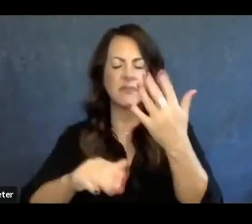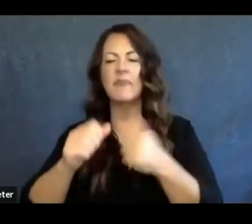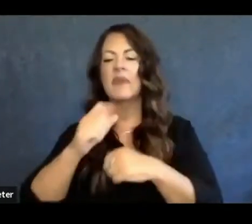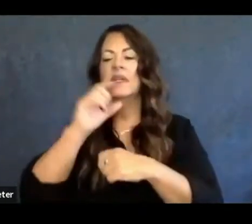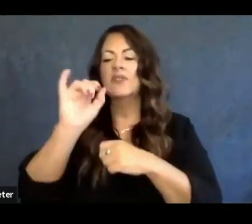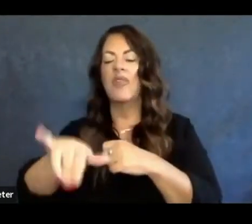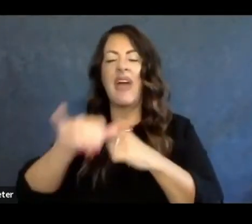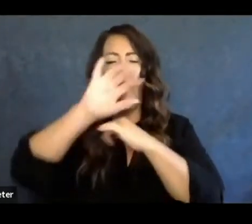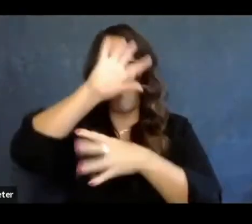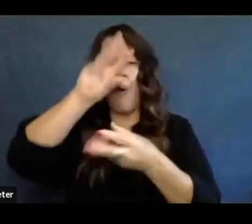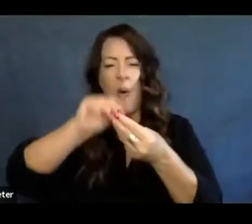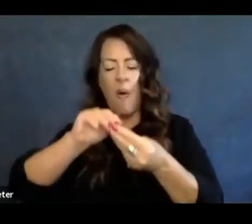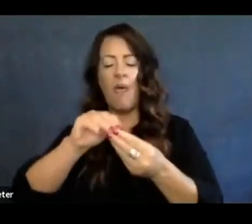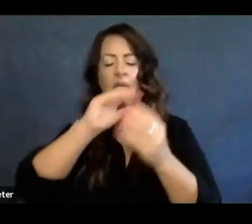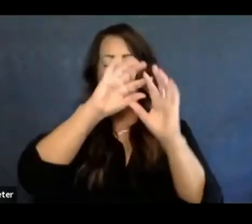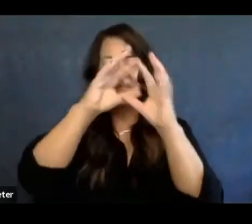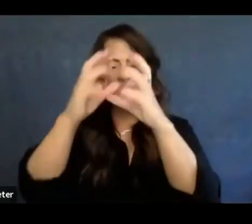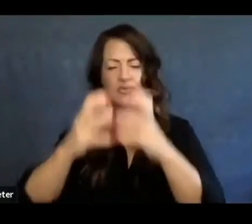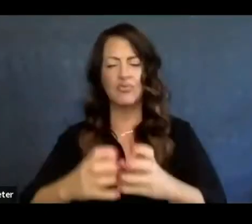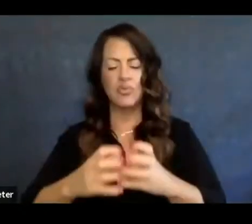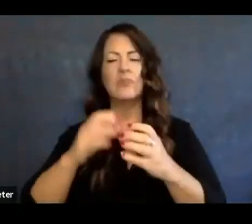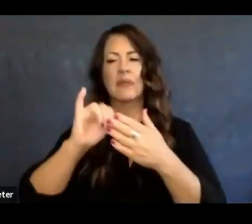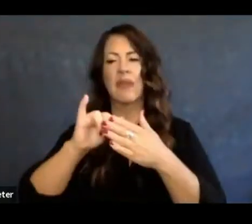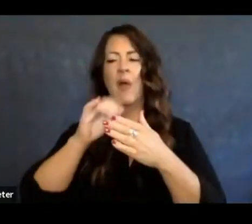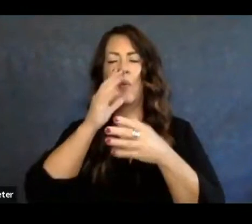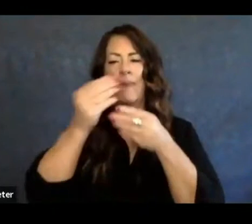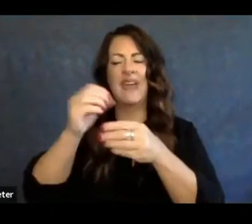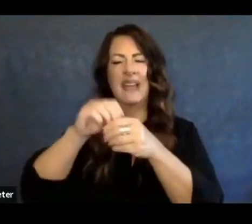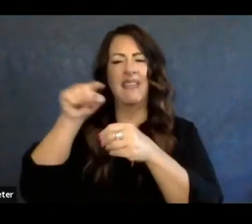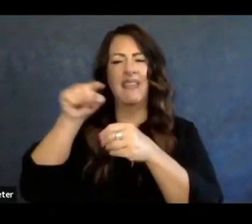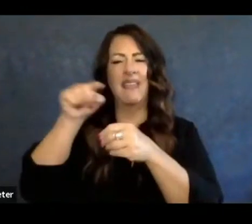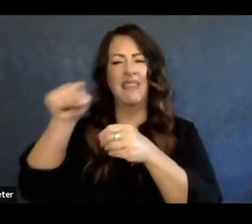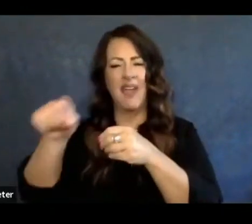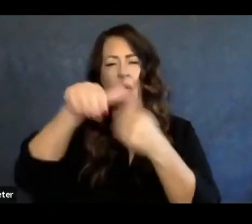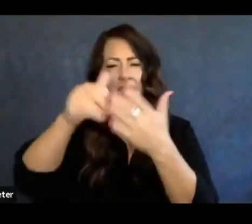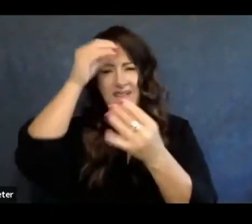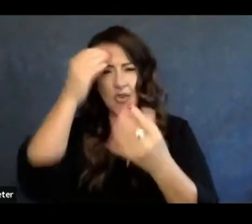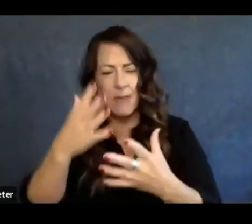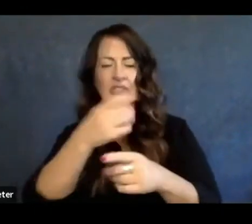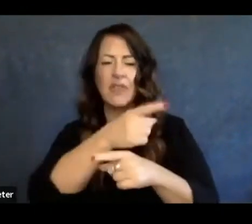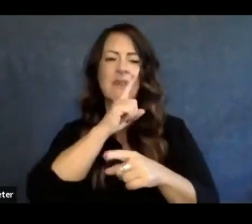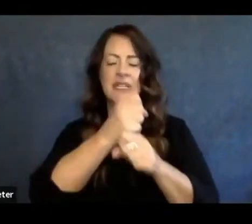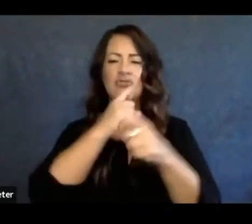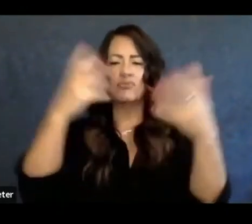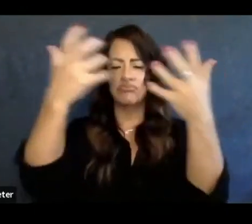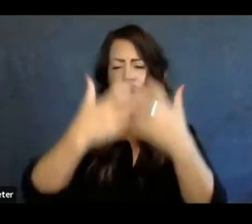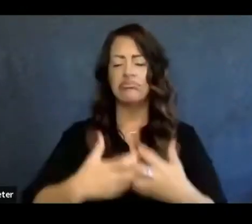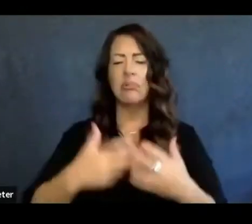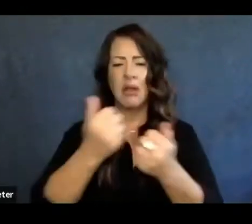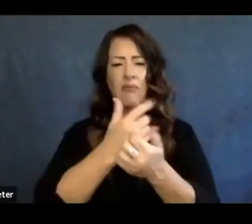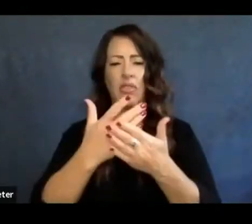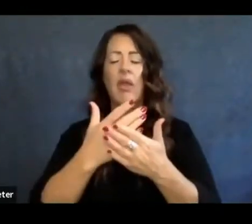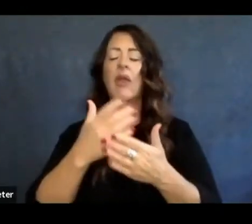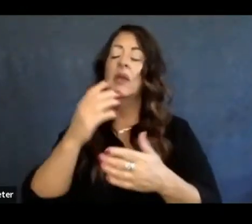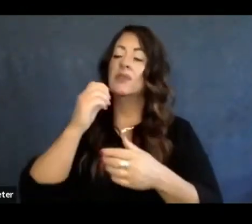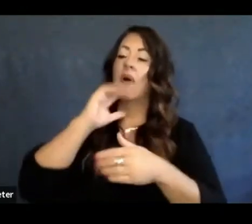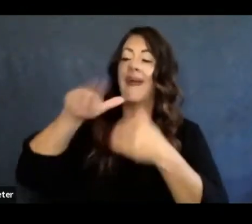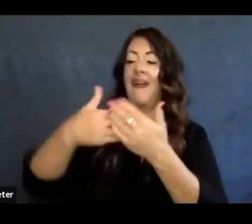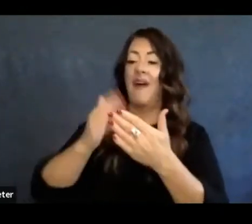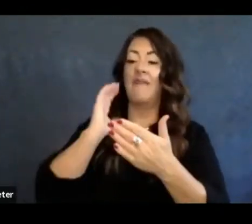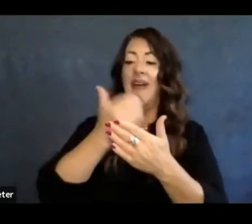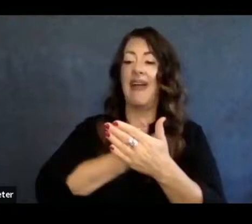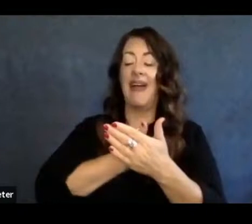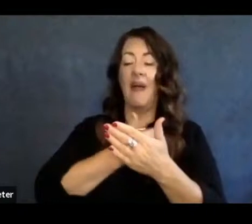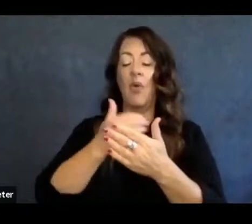dashboard. So we look forward over the next 48 hours, 24 to 48 hours, to work down that backlog, support our counties in